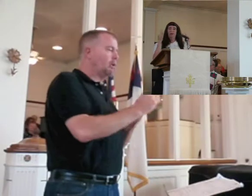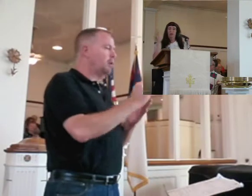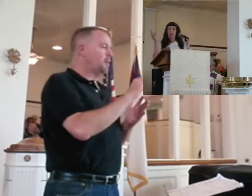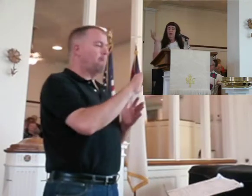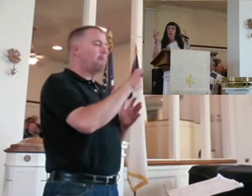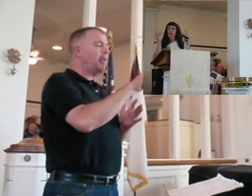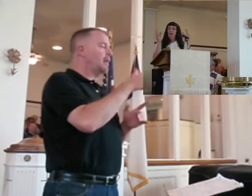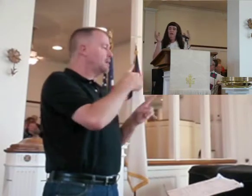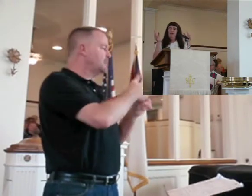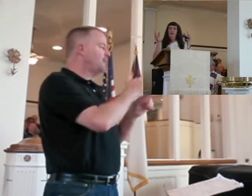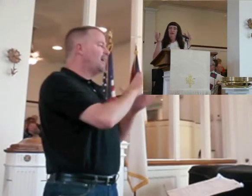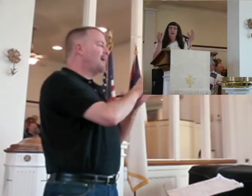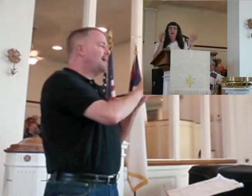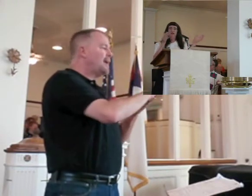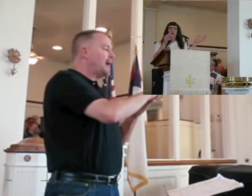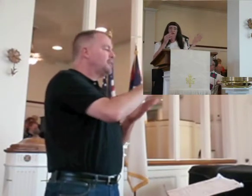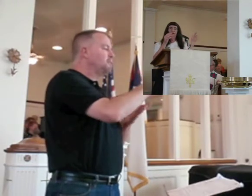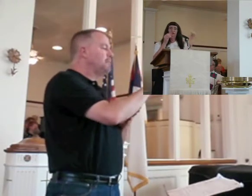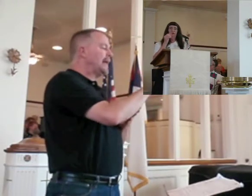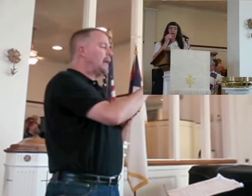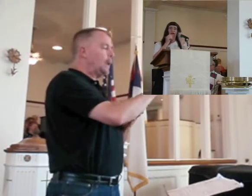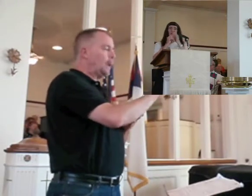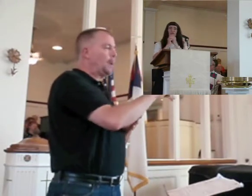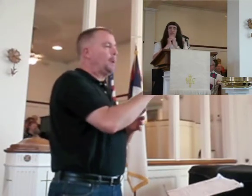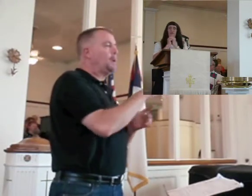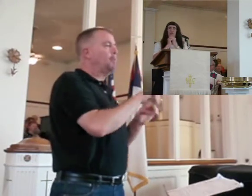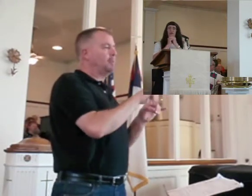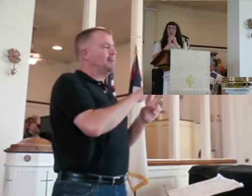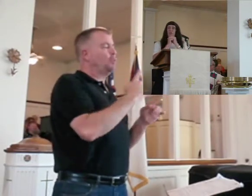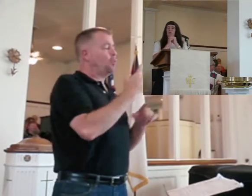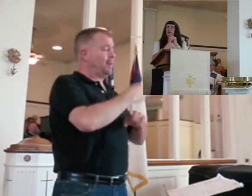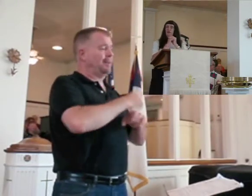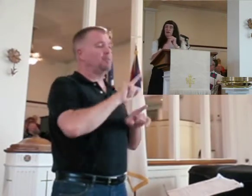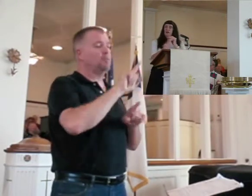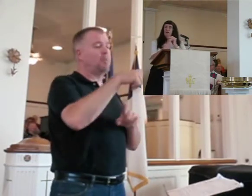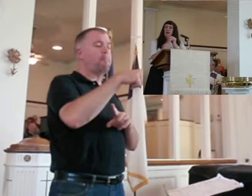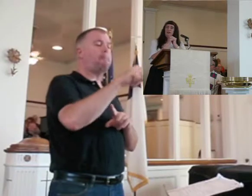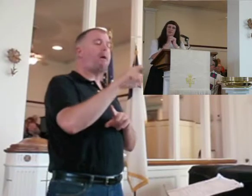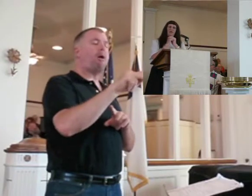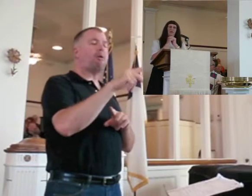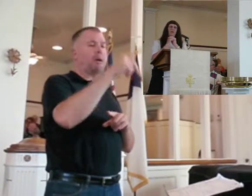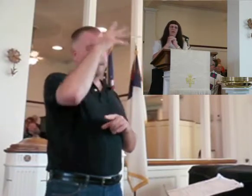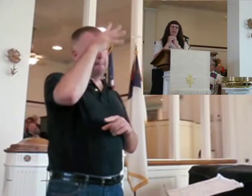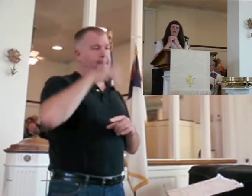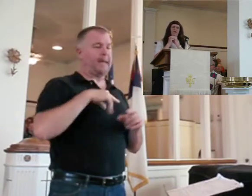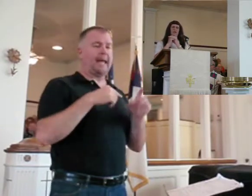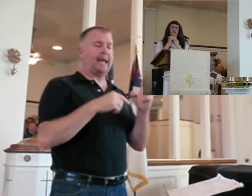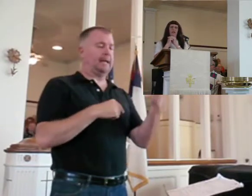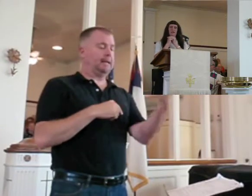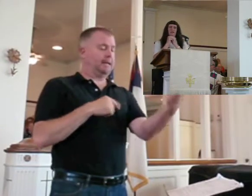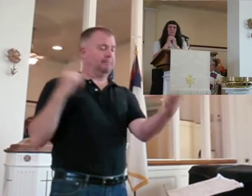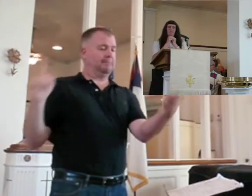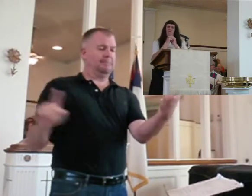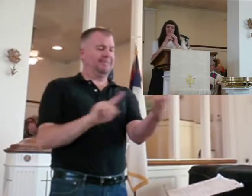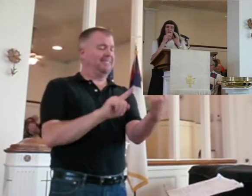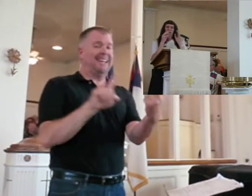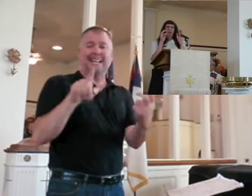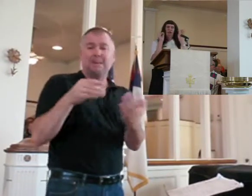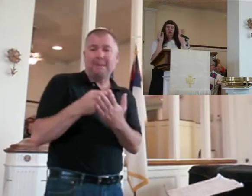patio on it. But I wasn't using it that day. I was sitting over in the park. And a homeless man came up to me. And he asked me for a couple of bucks to get something to eat.